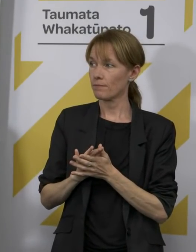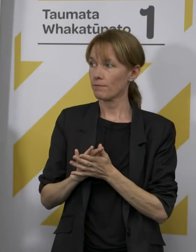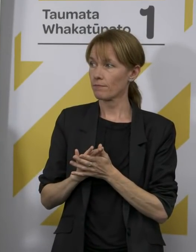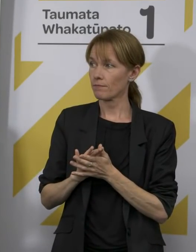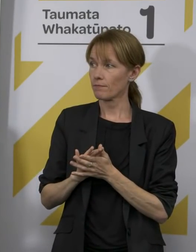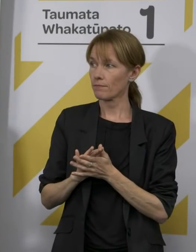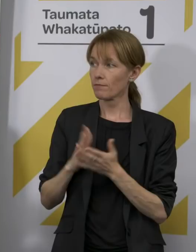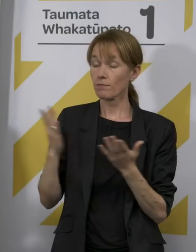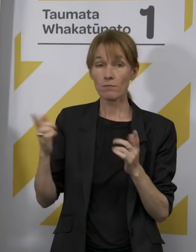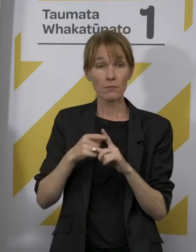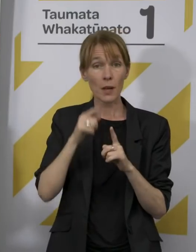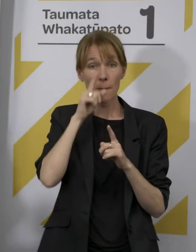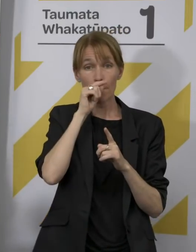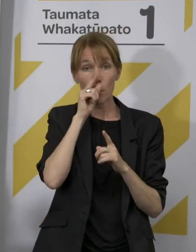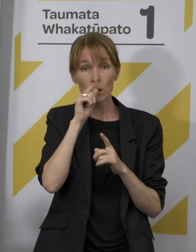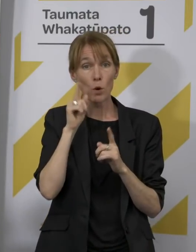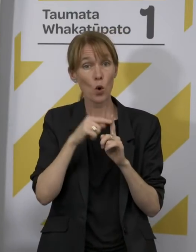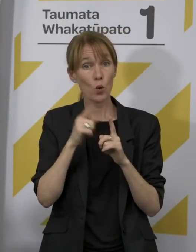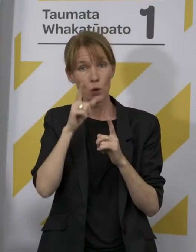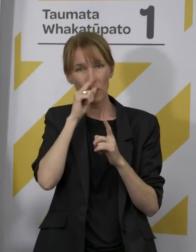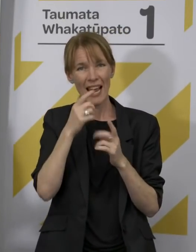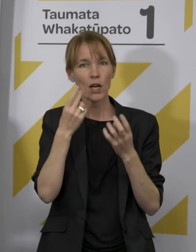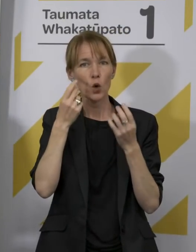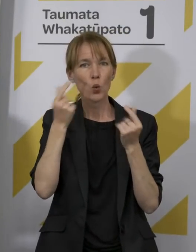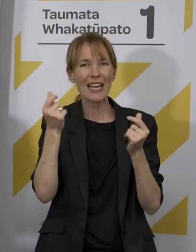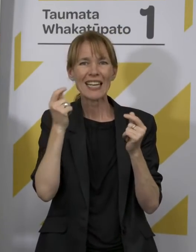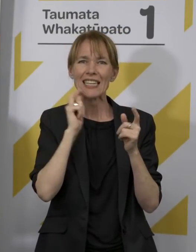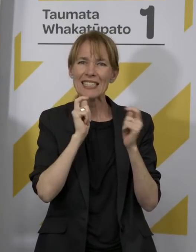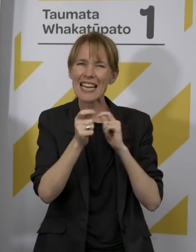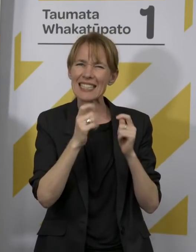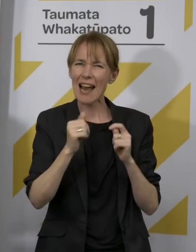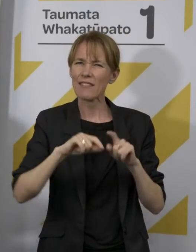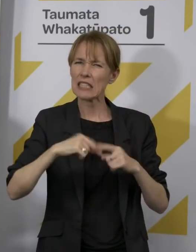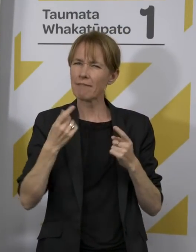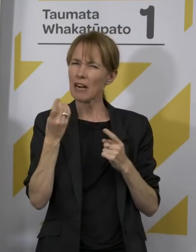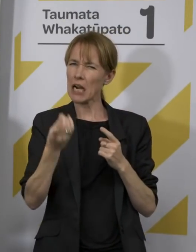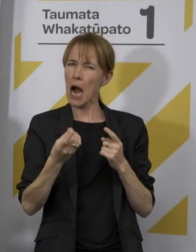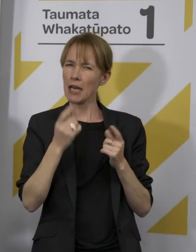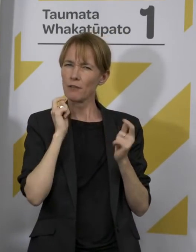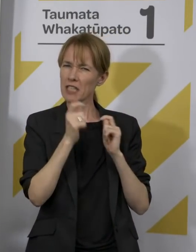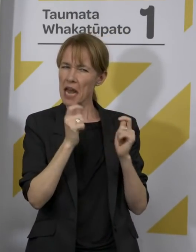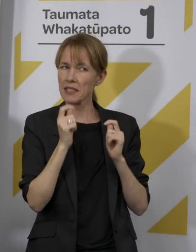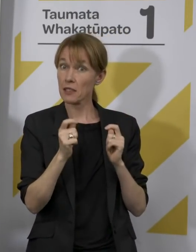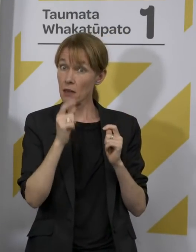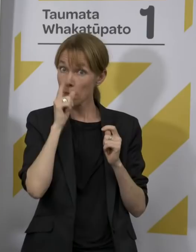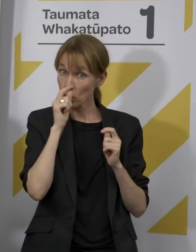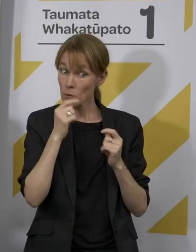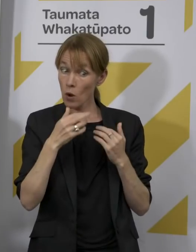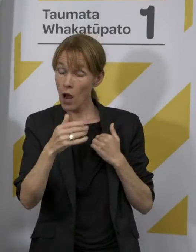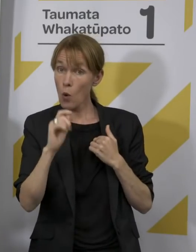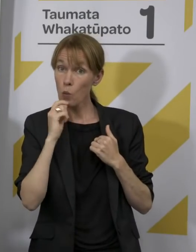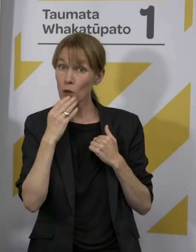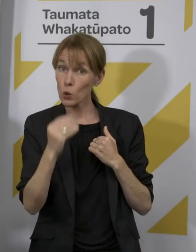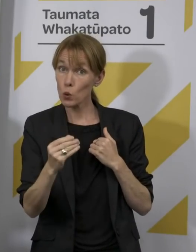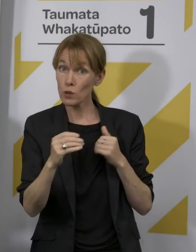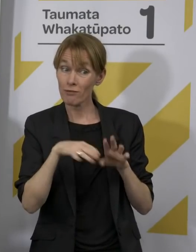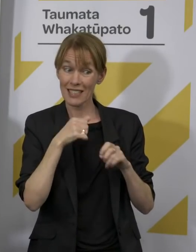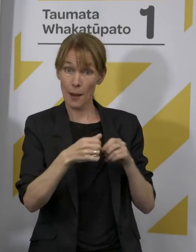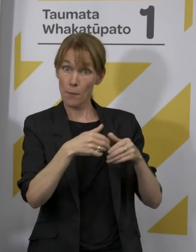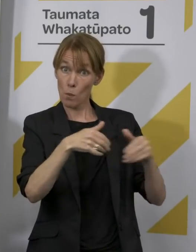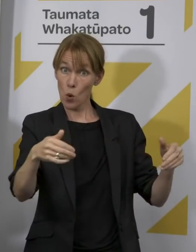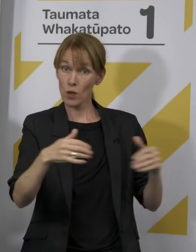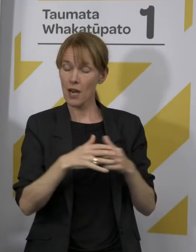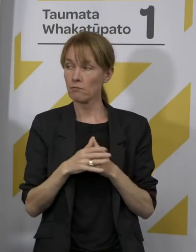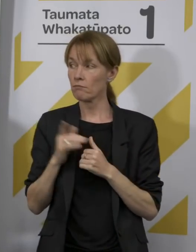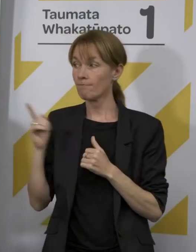point-of-care tests either on that day one at the border or in other scenarios? Yes, definitely watching that. And I just read last